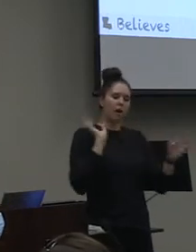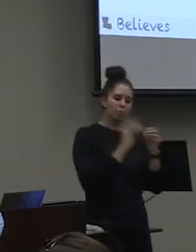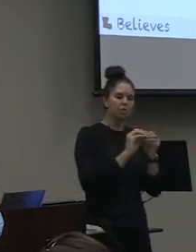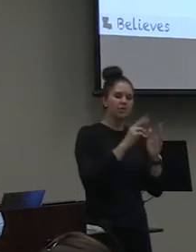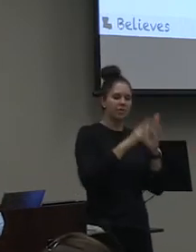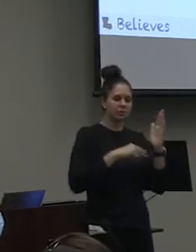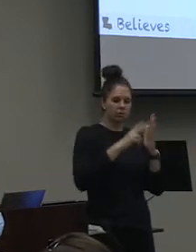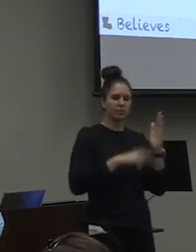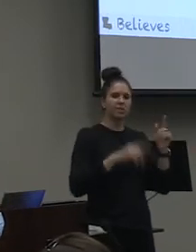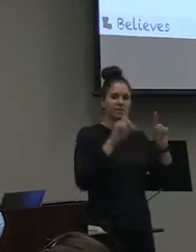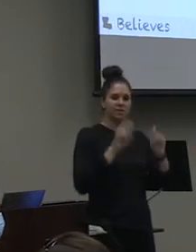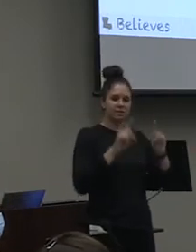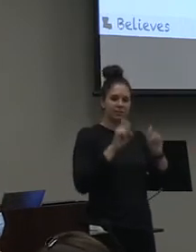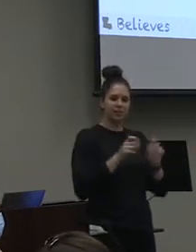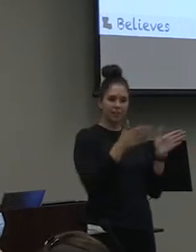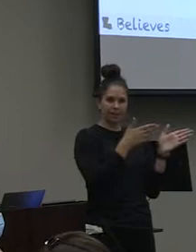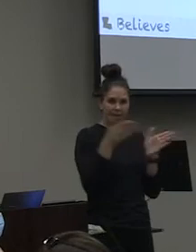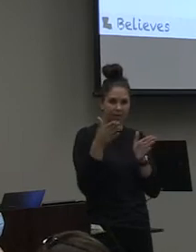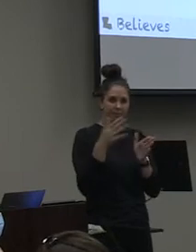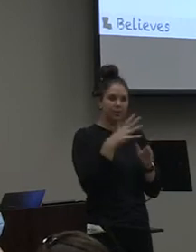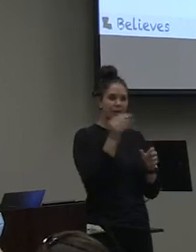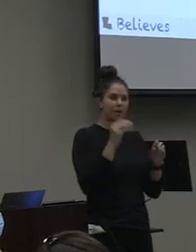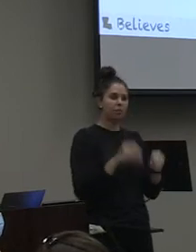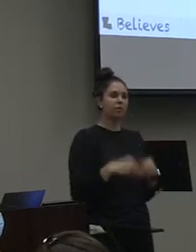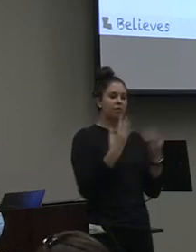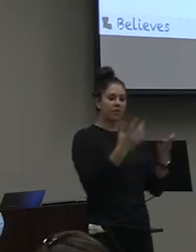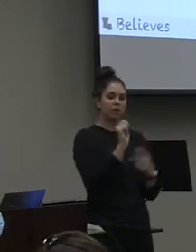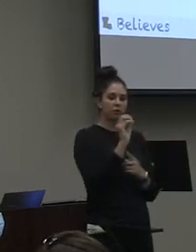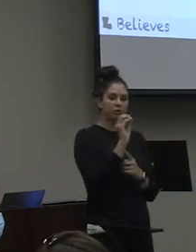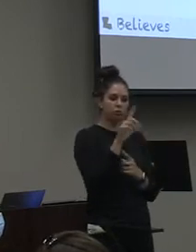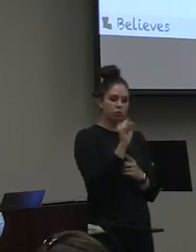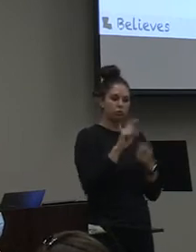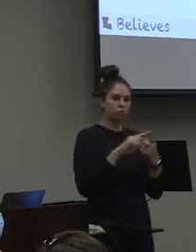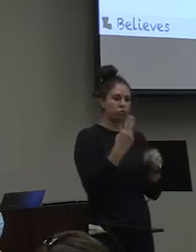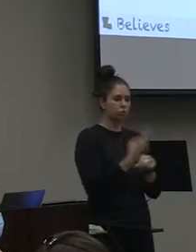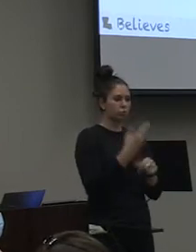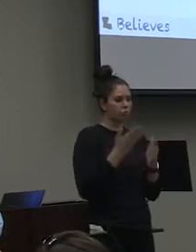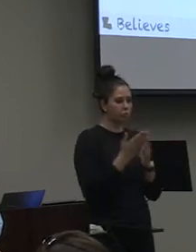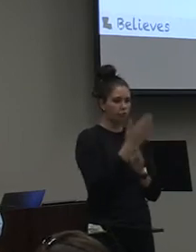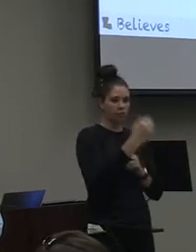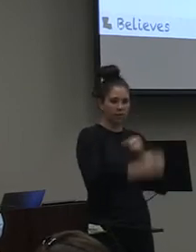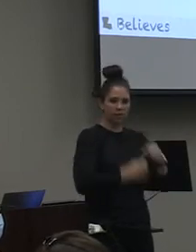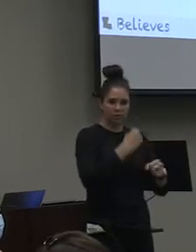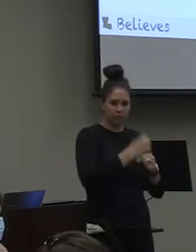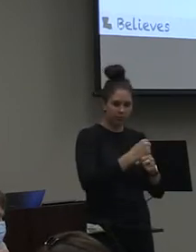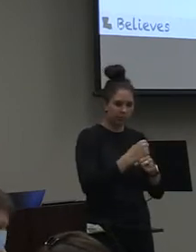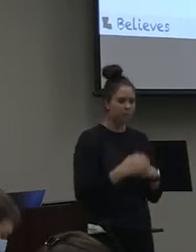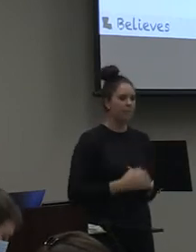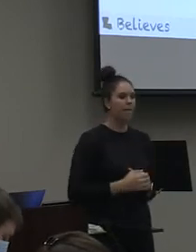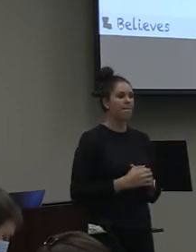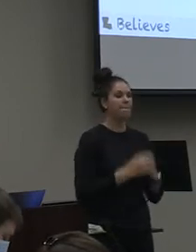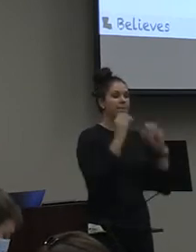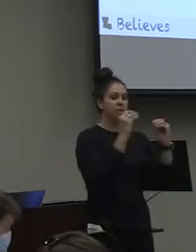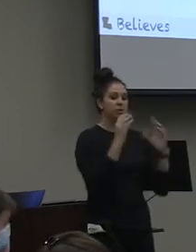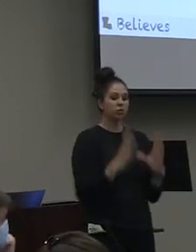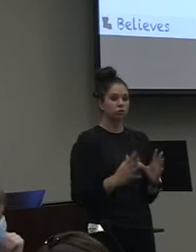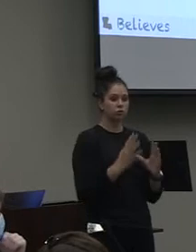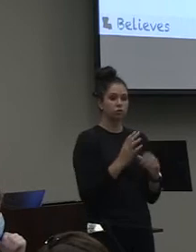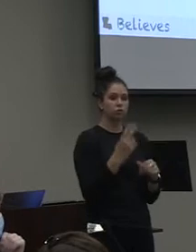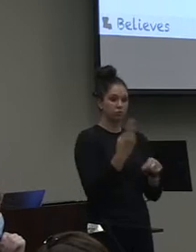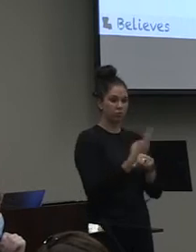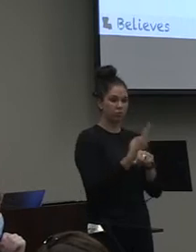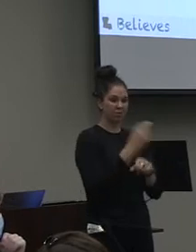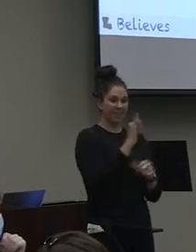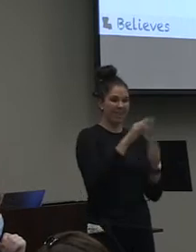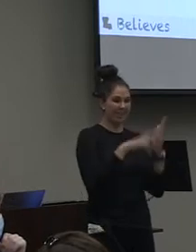a comprehensive literacy assessment plan and provide tools to be used throughout the year, that teachers use that